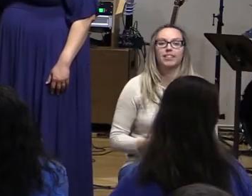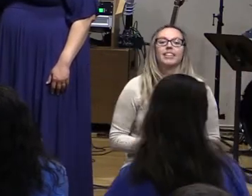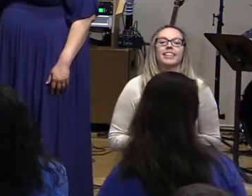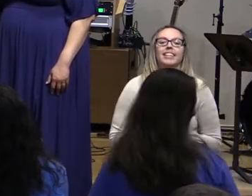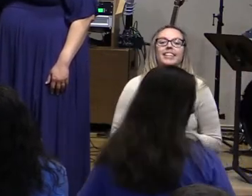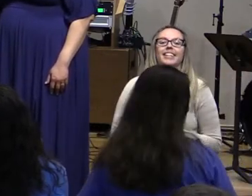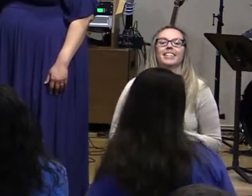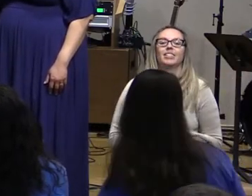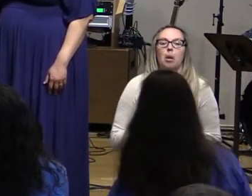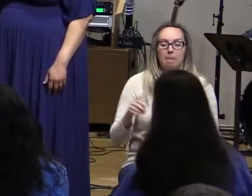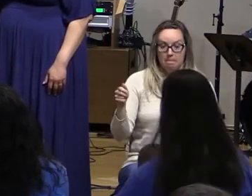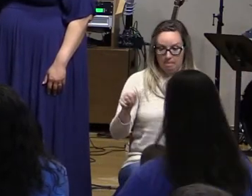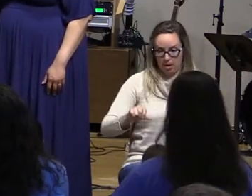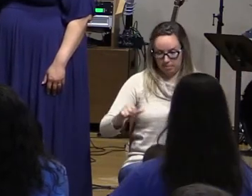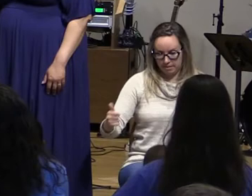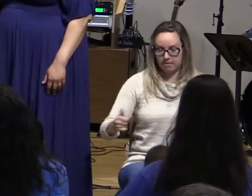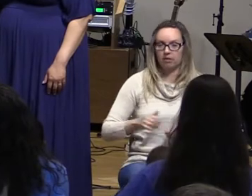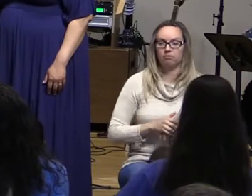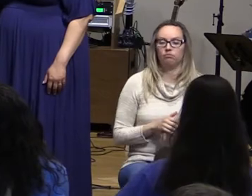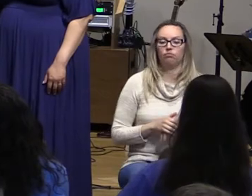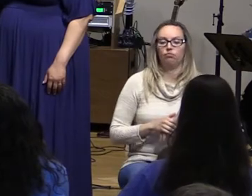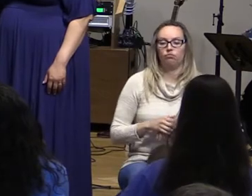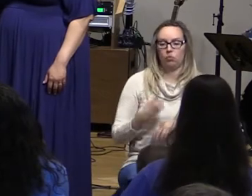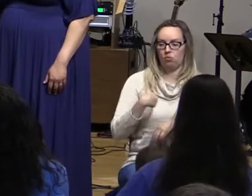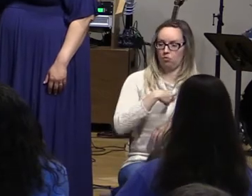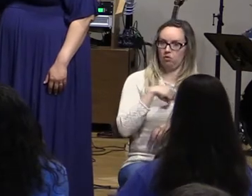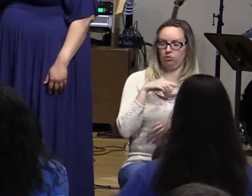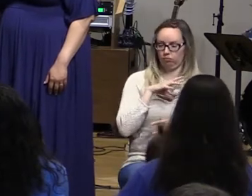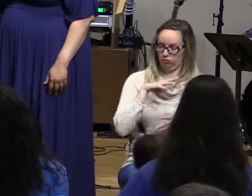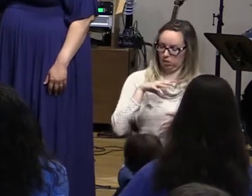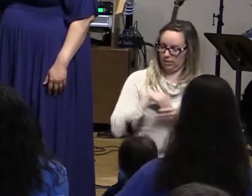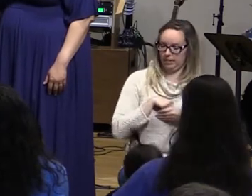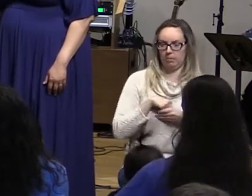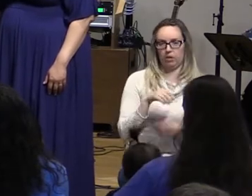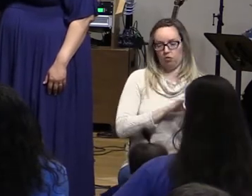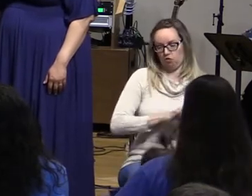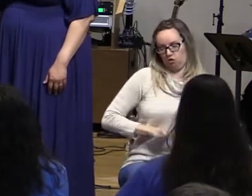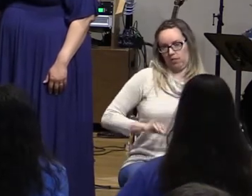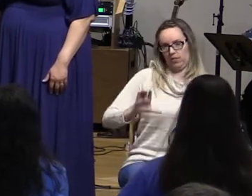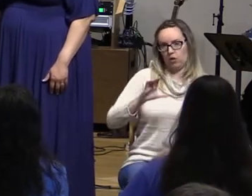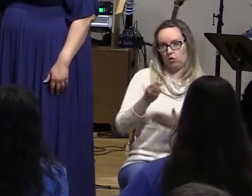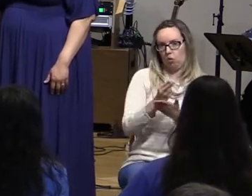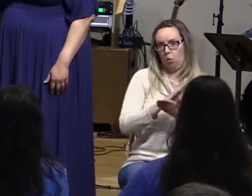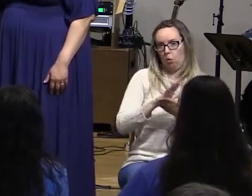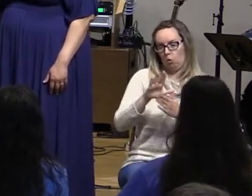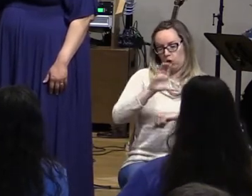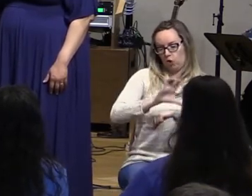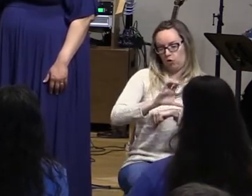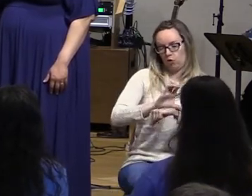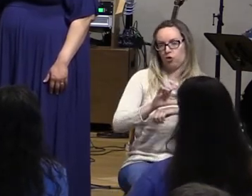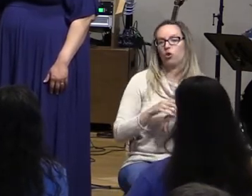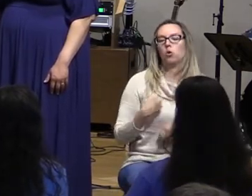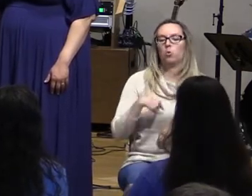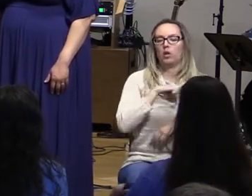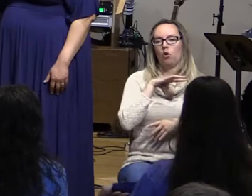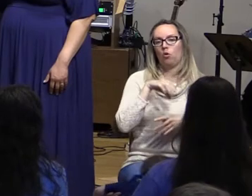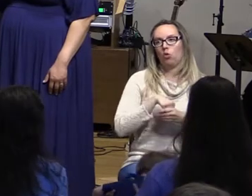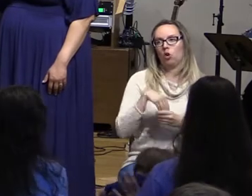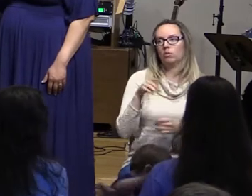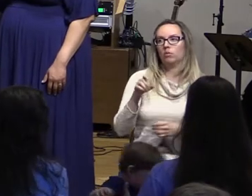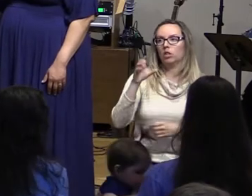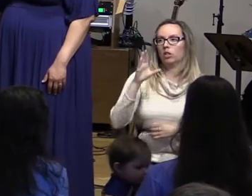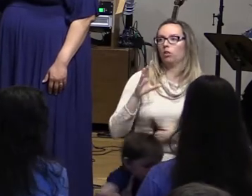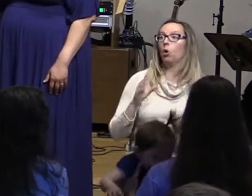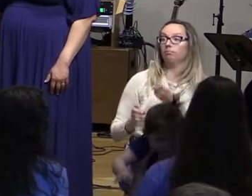the sacrament of baptism, we are initiated into Christ's Holy Church. We are incorporated into God's